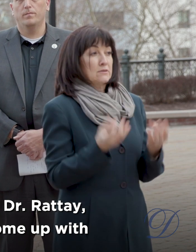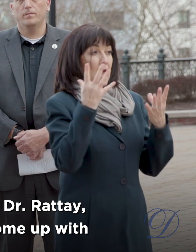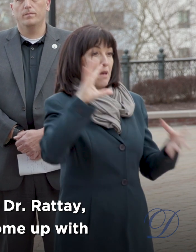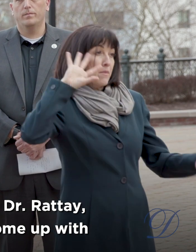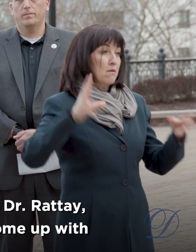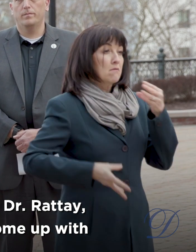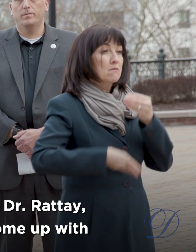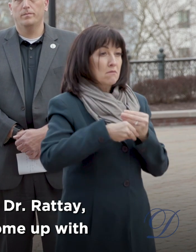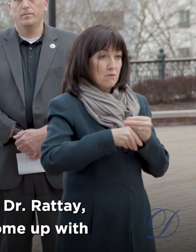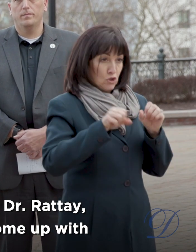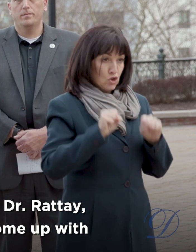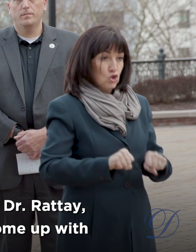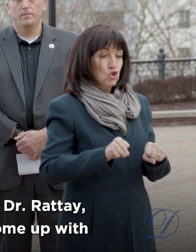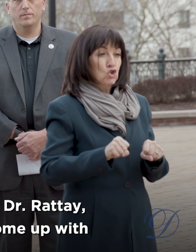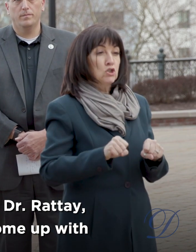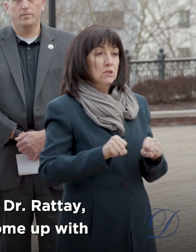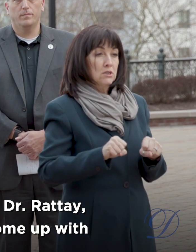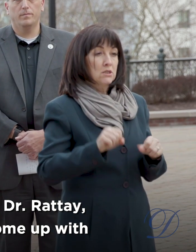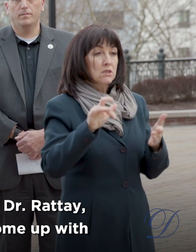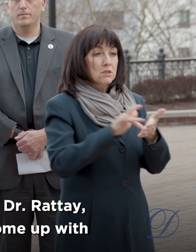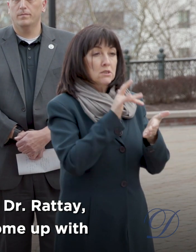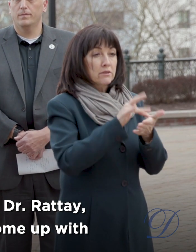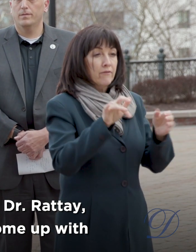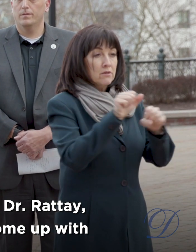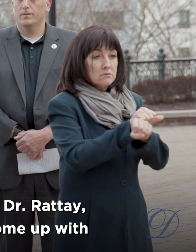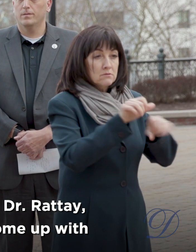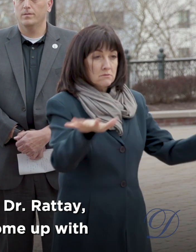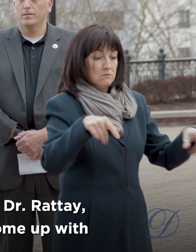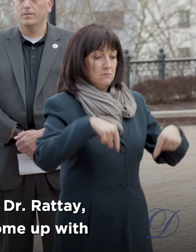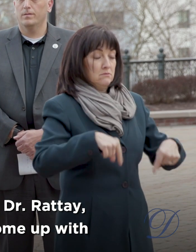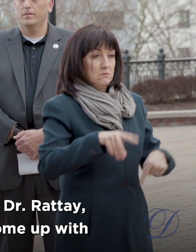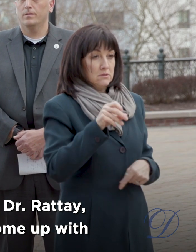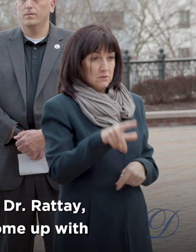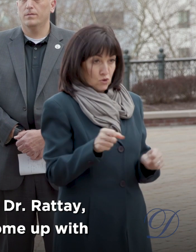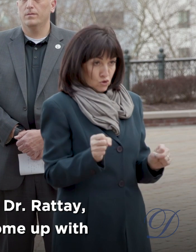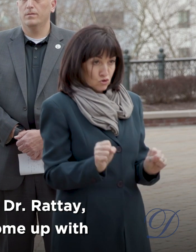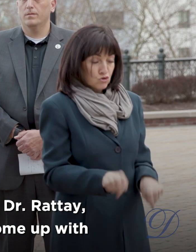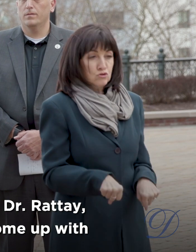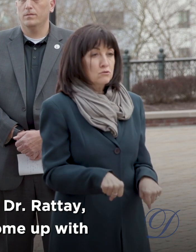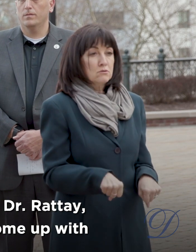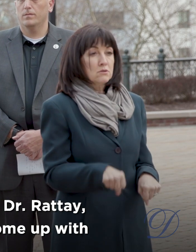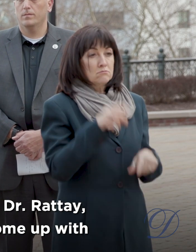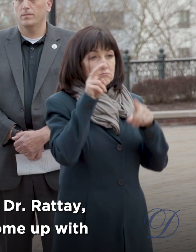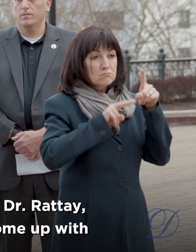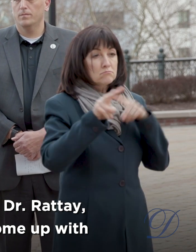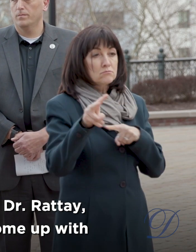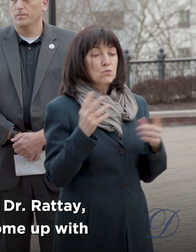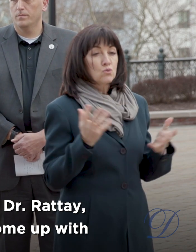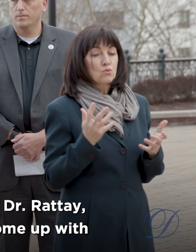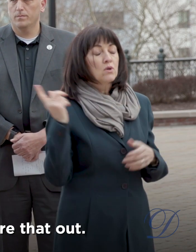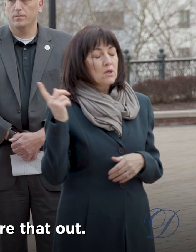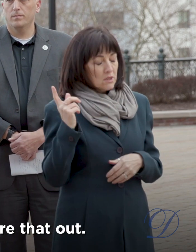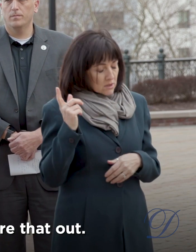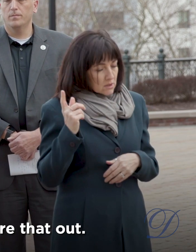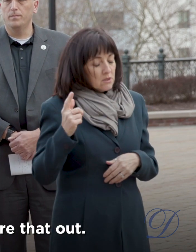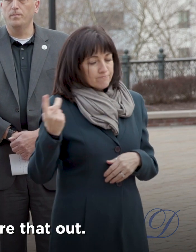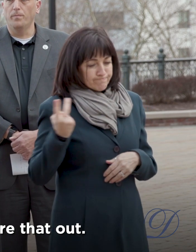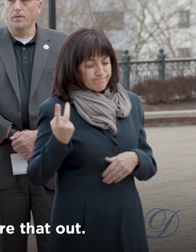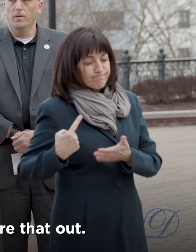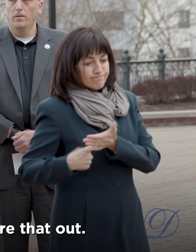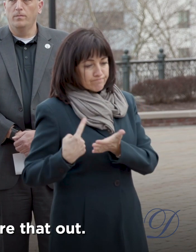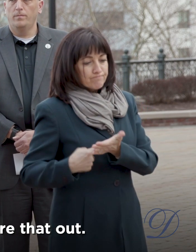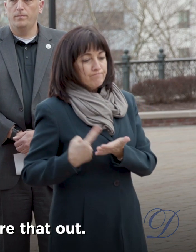Delaware? Is that something that the state looks into? Yeah, I'll turn that one over to Dr. Rattay or Dr. Walker. We are trying to come up with some